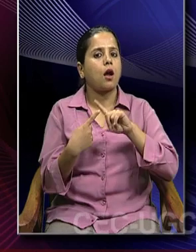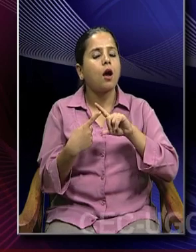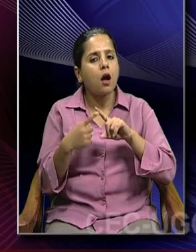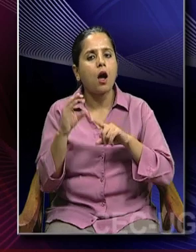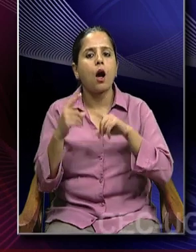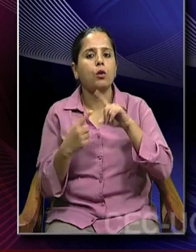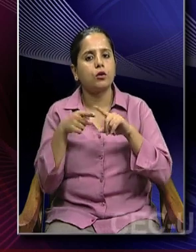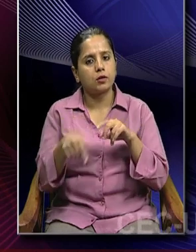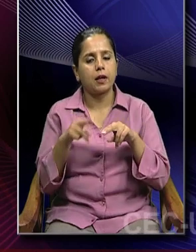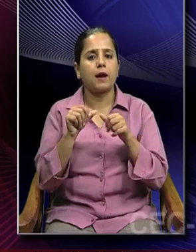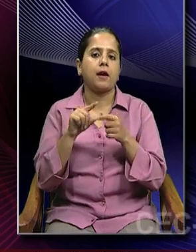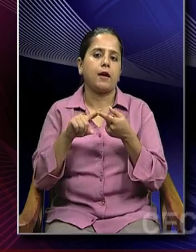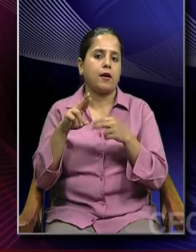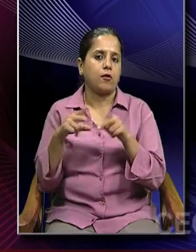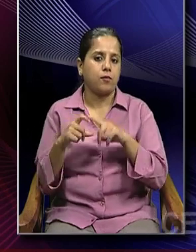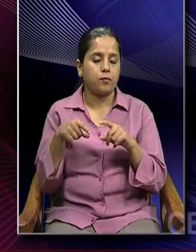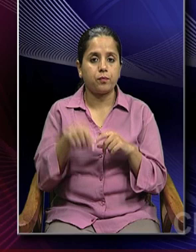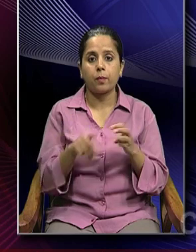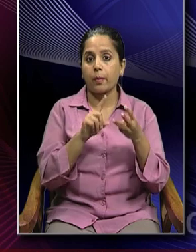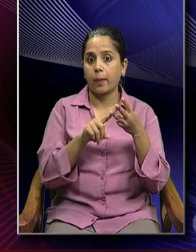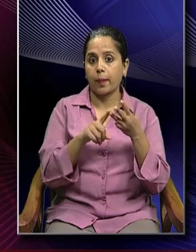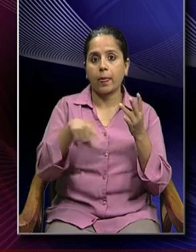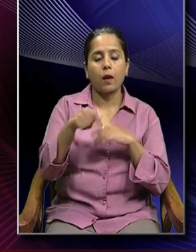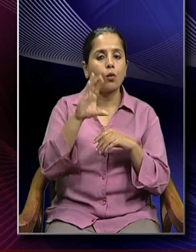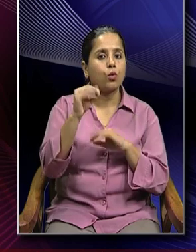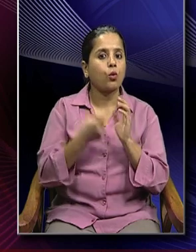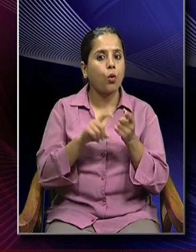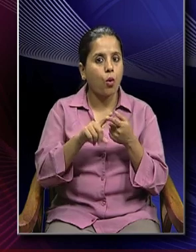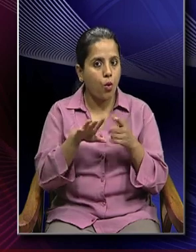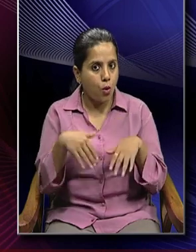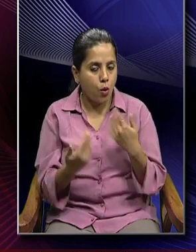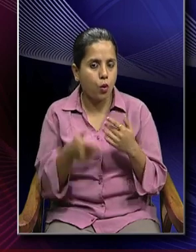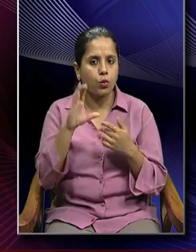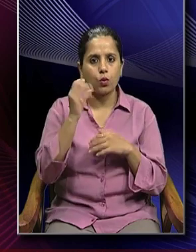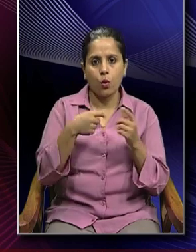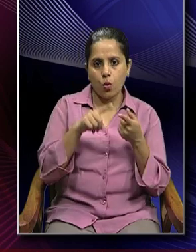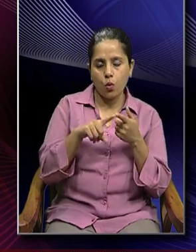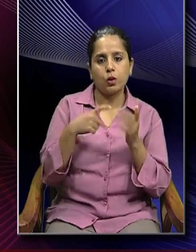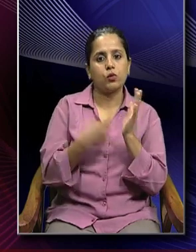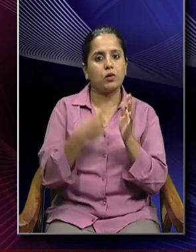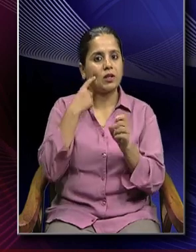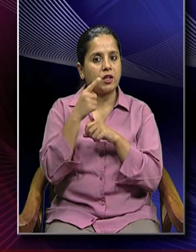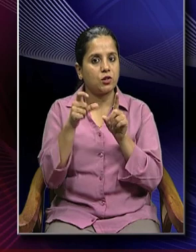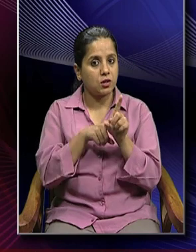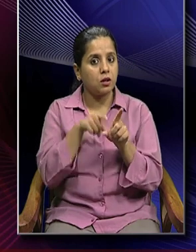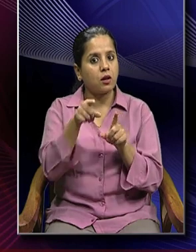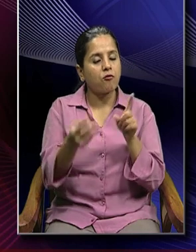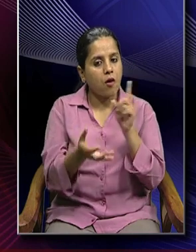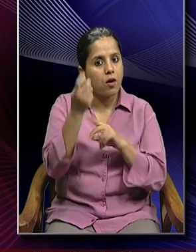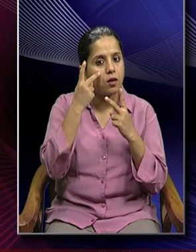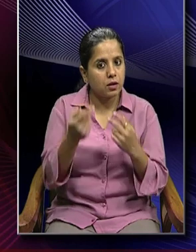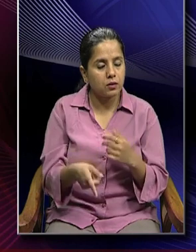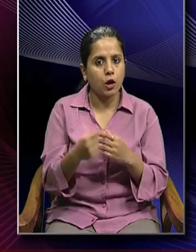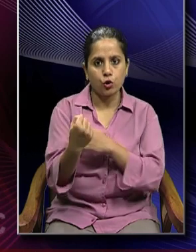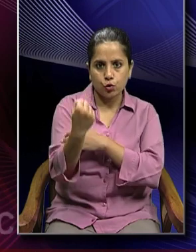situation. Third point is, what are the core competencies and core rigidities in the sector? Identifying that. Strengths